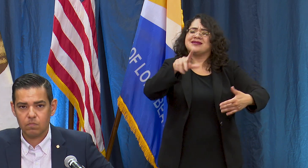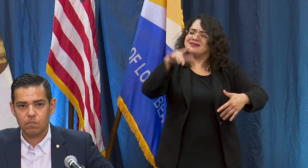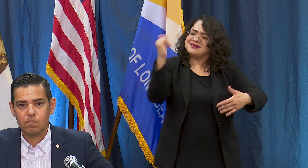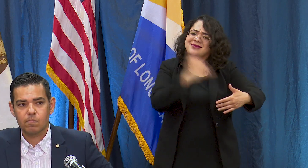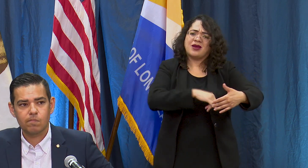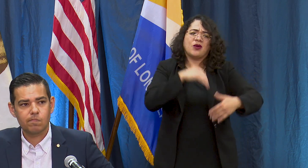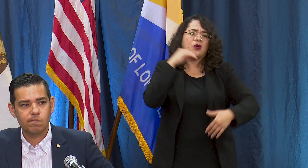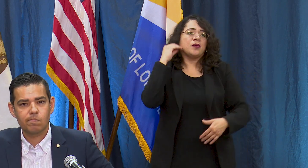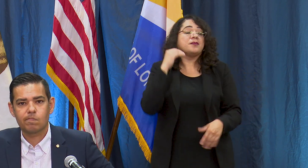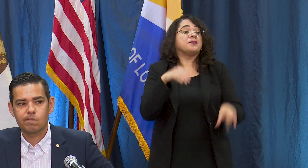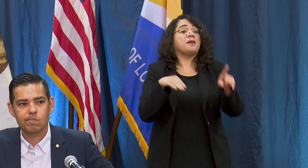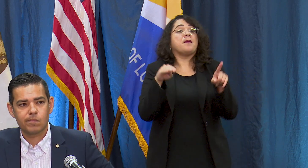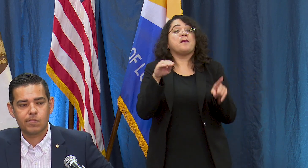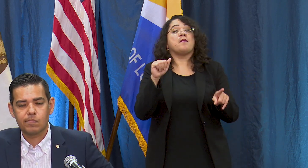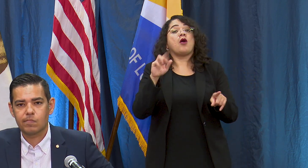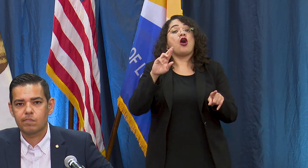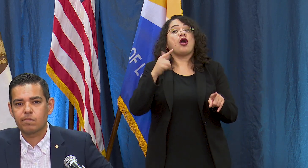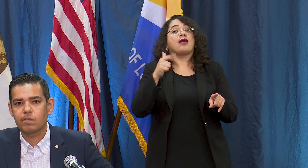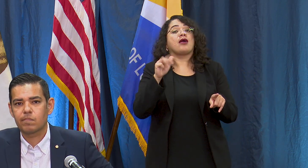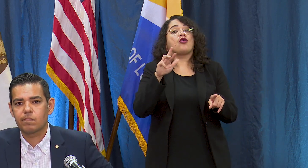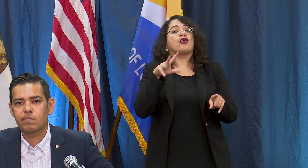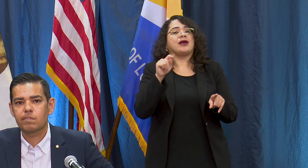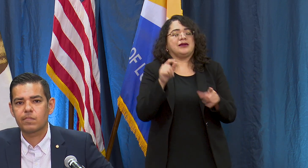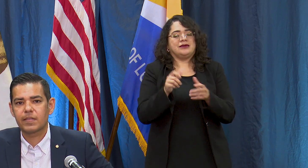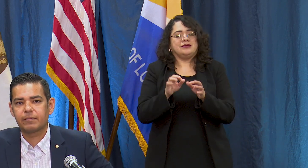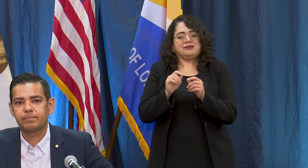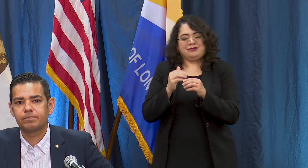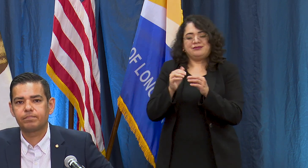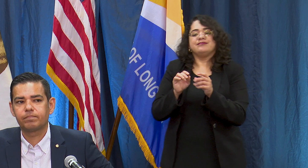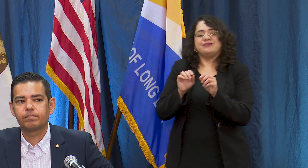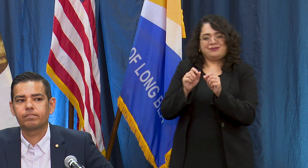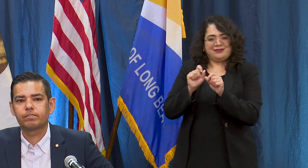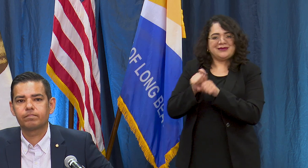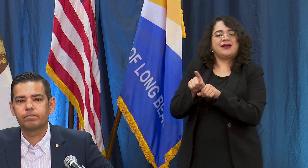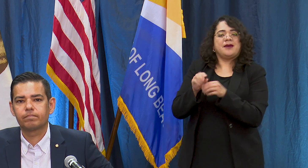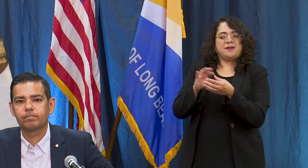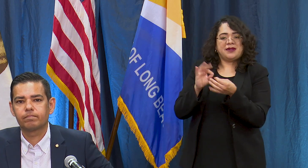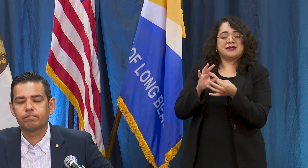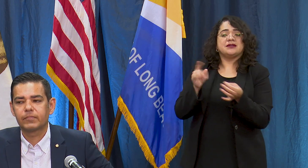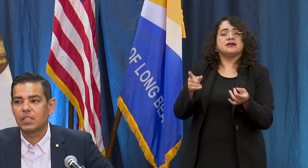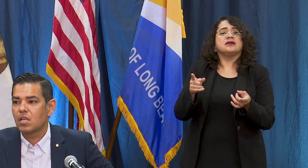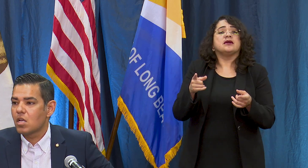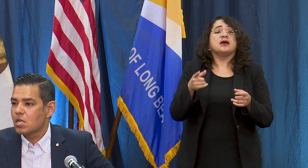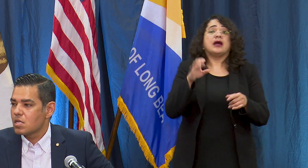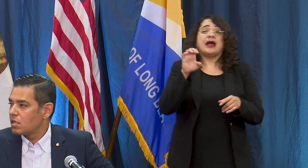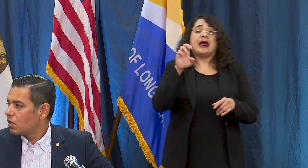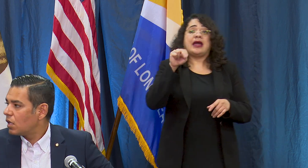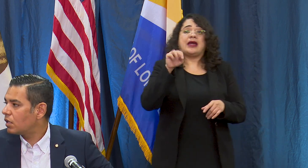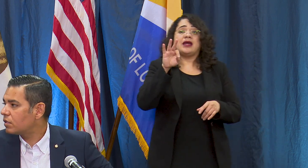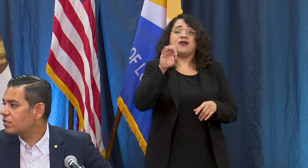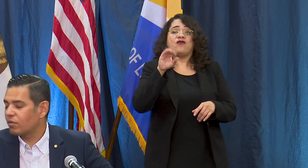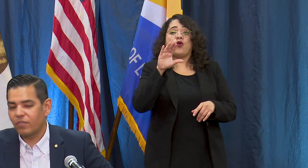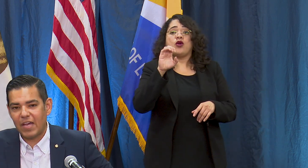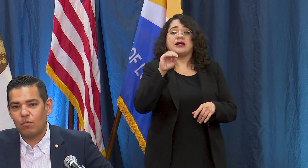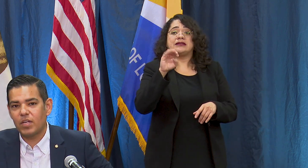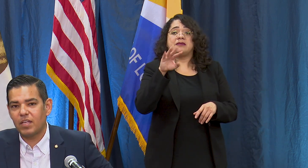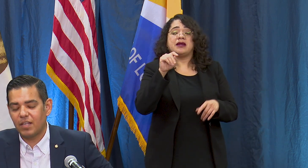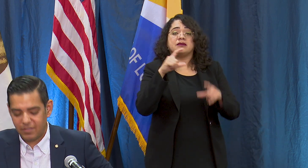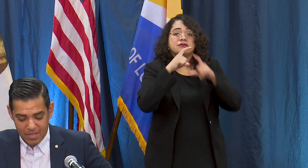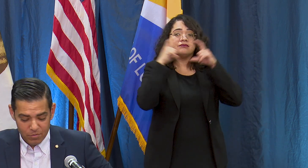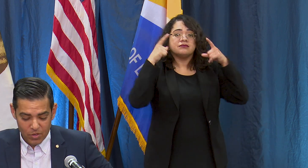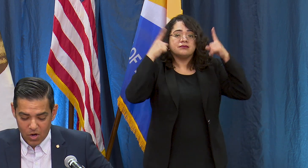Margaret was able to send her question in. She wants to know if there's going to be any enforcement in regards to face coverings. So